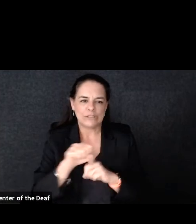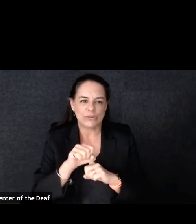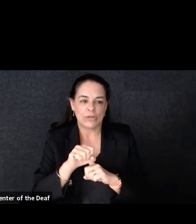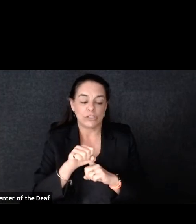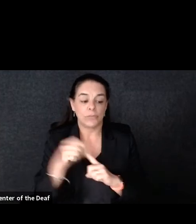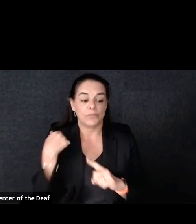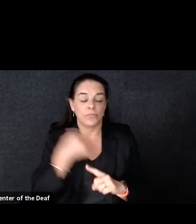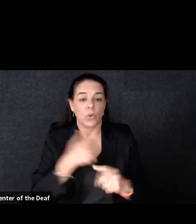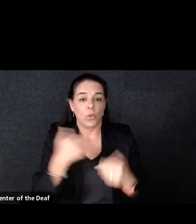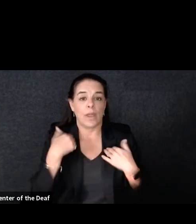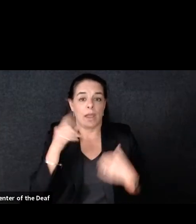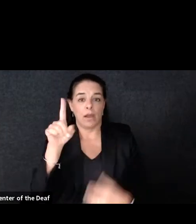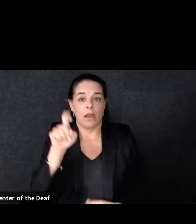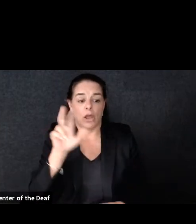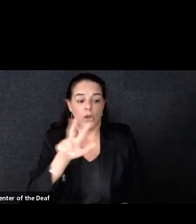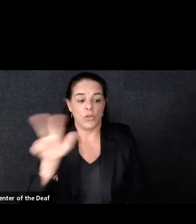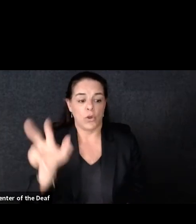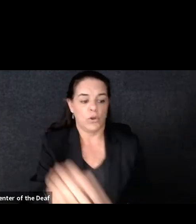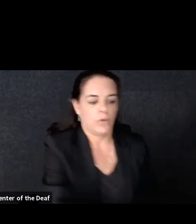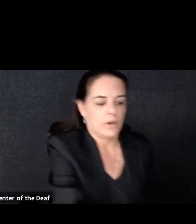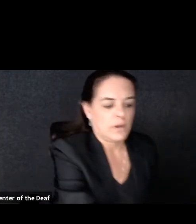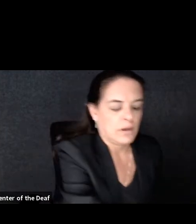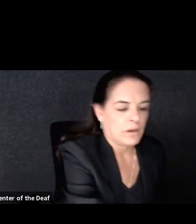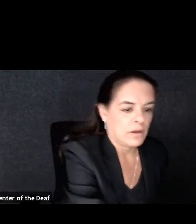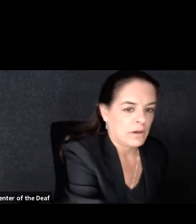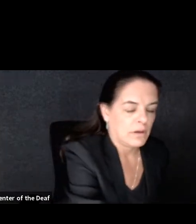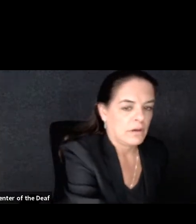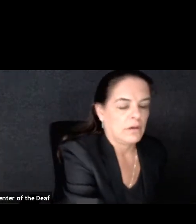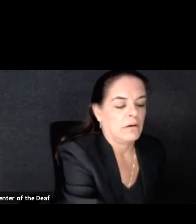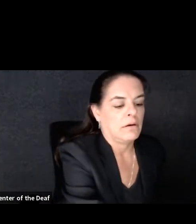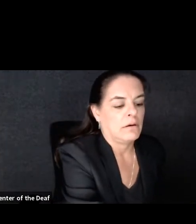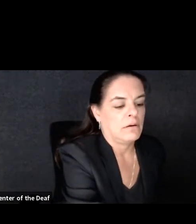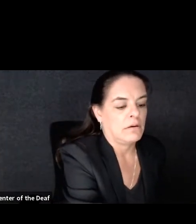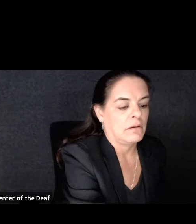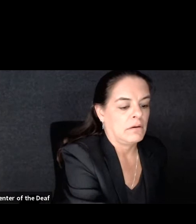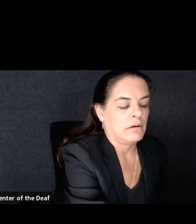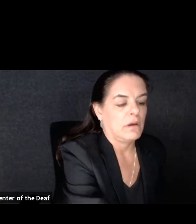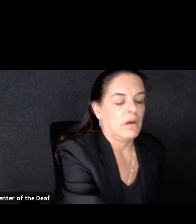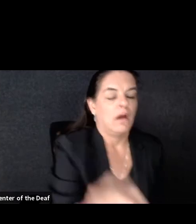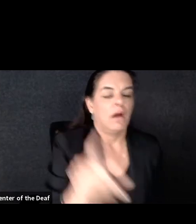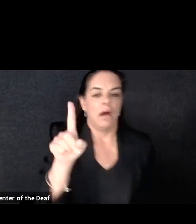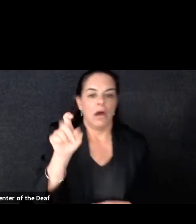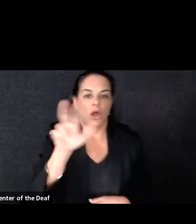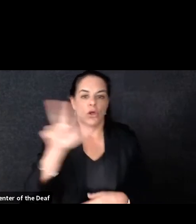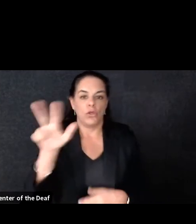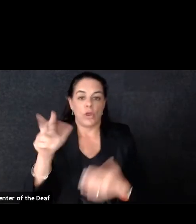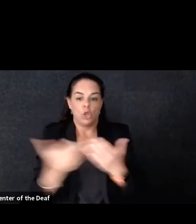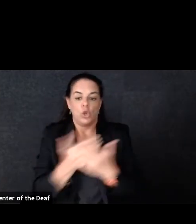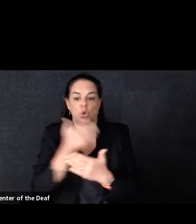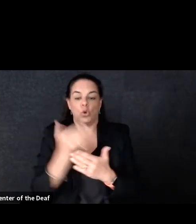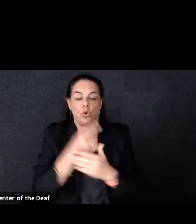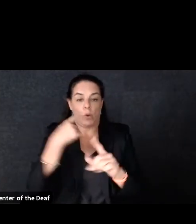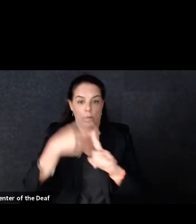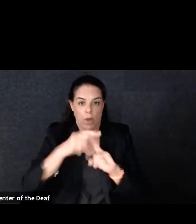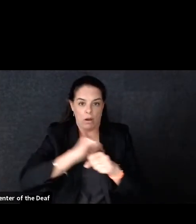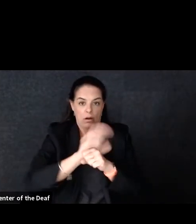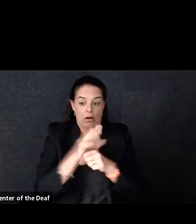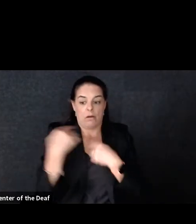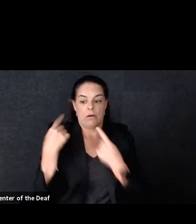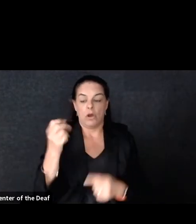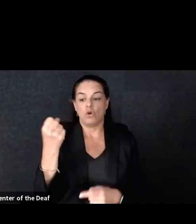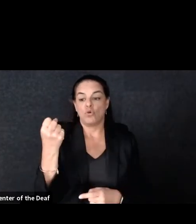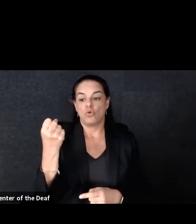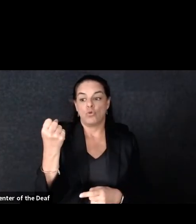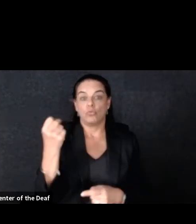have 133 new confirmed cases since yesterday's report, giving us 12,059 confirmed cases